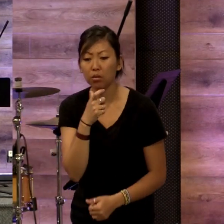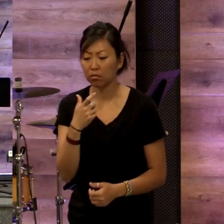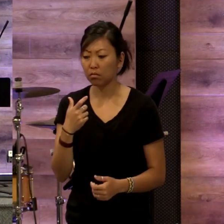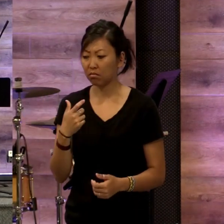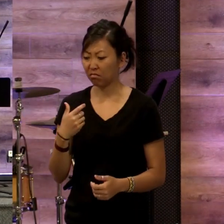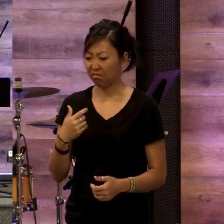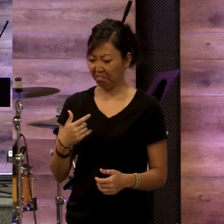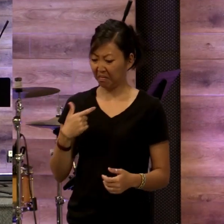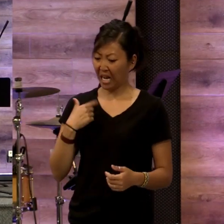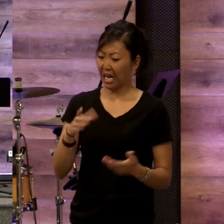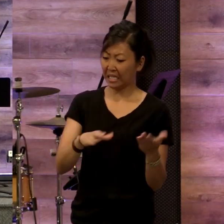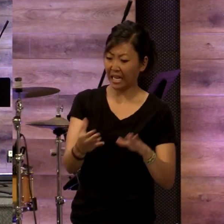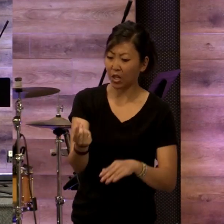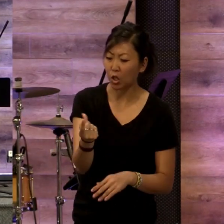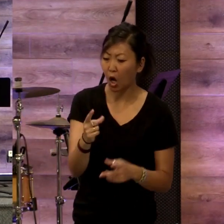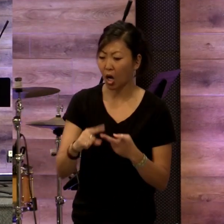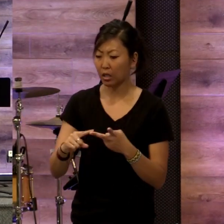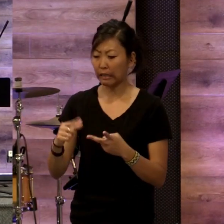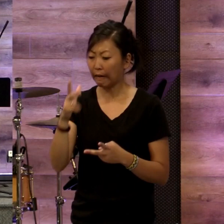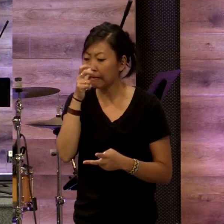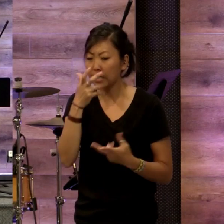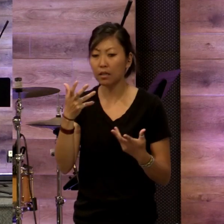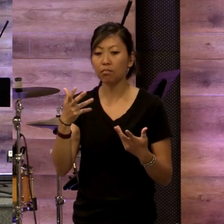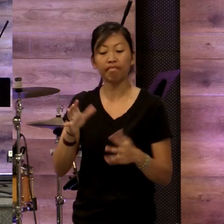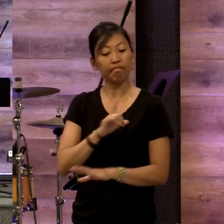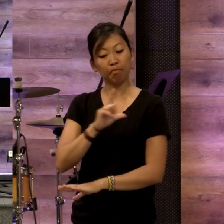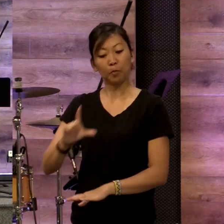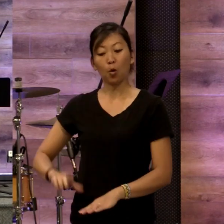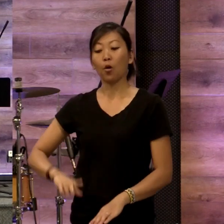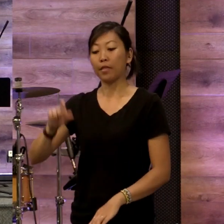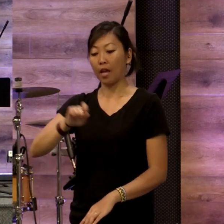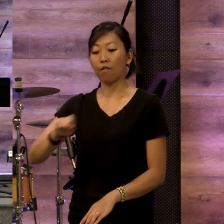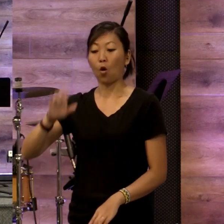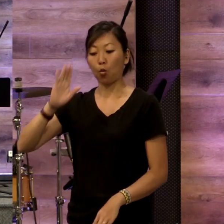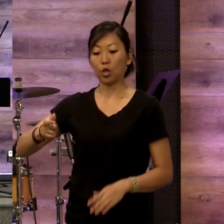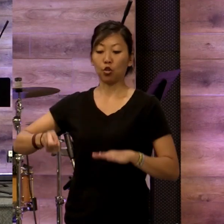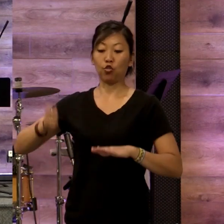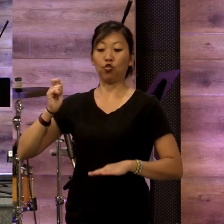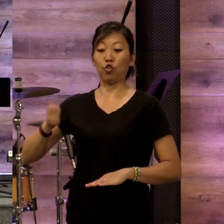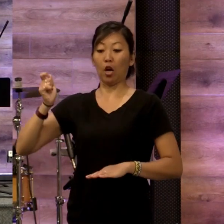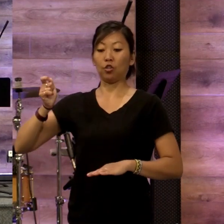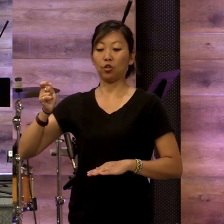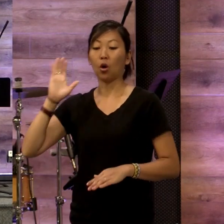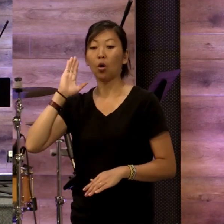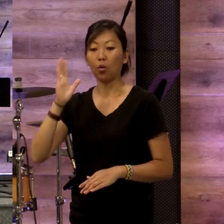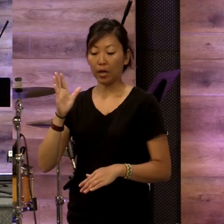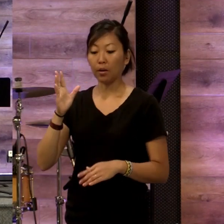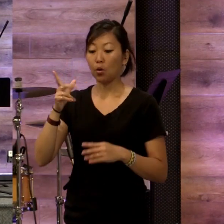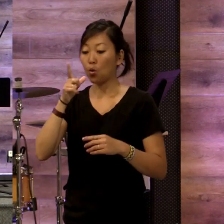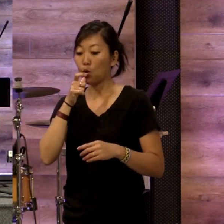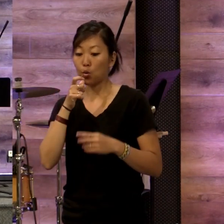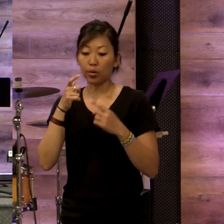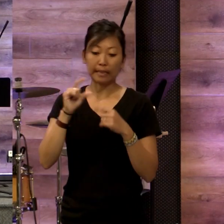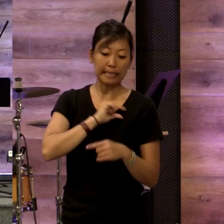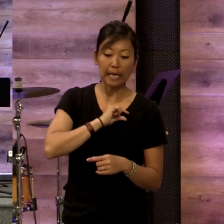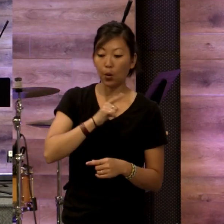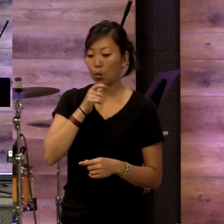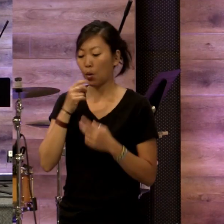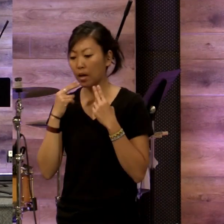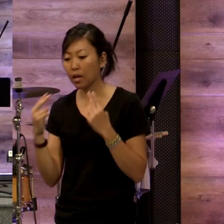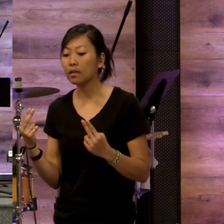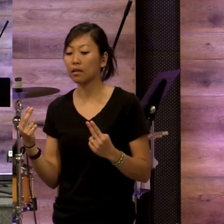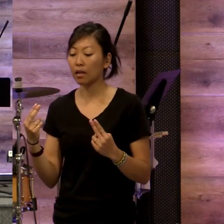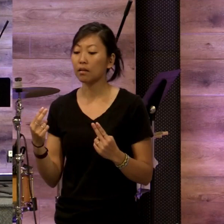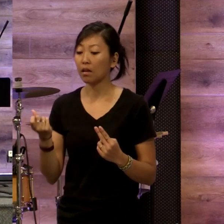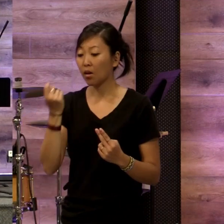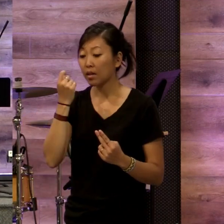dead dog? After a flea? May the Lord therefore be judge and give sentence between me and you, and see to it and plead my